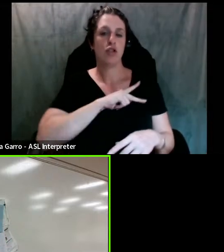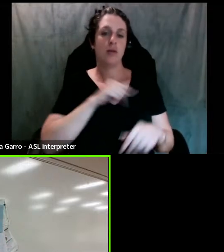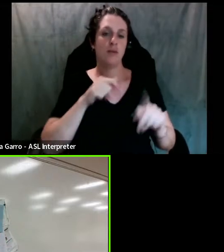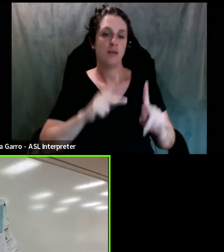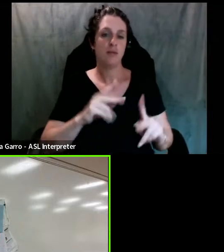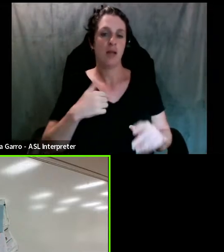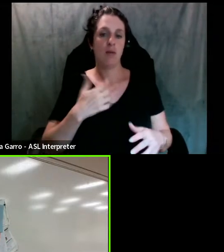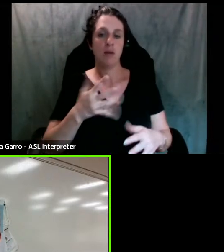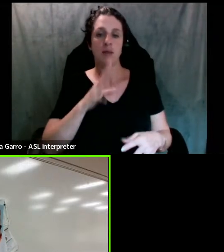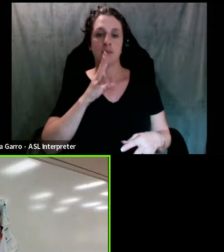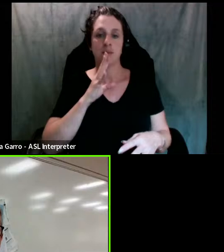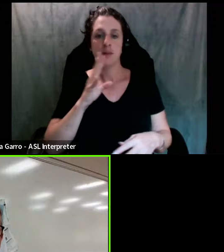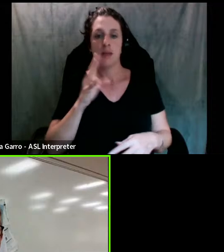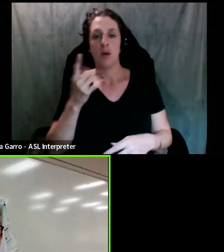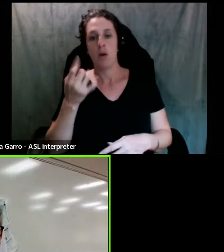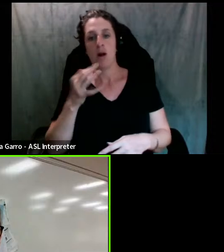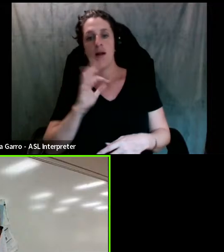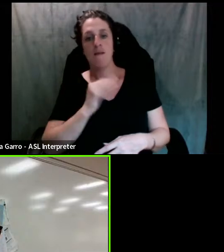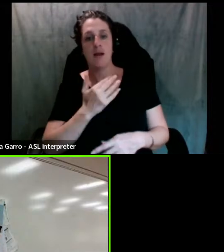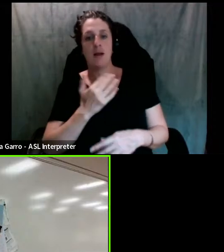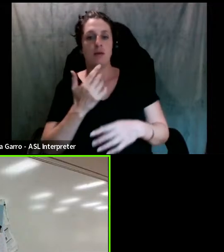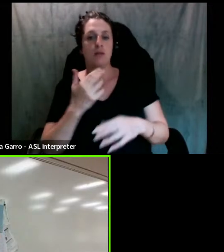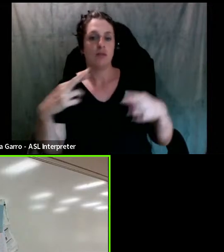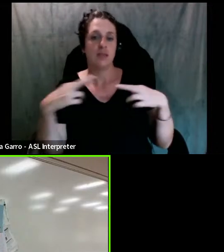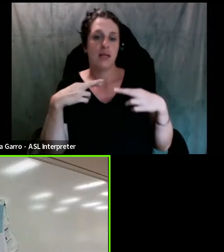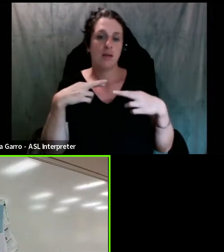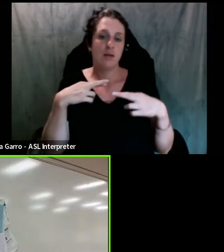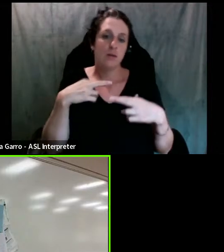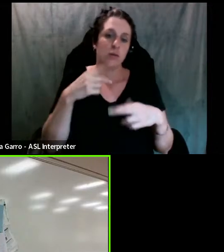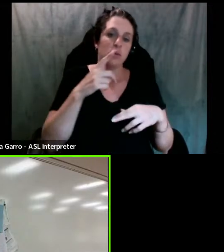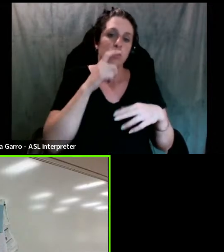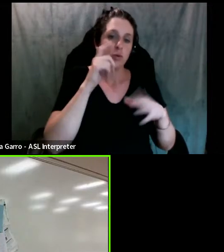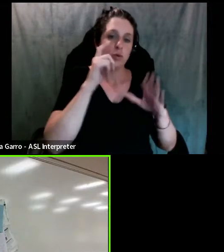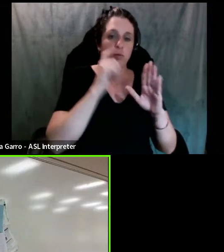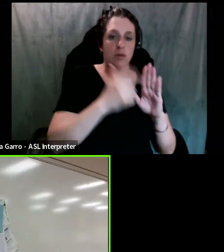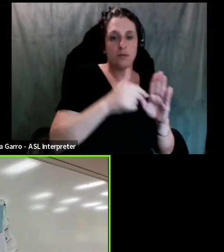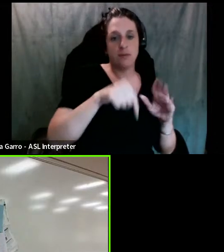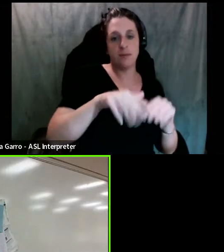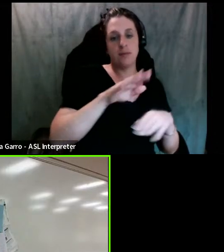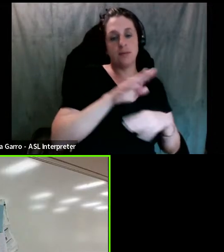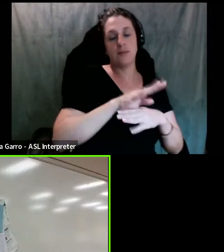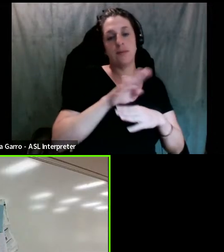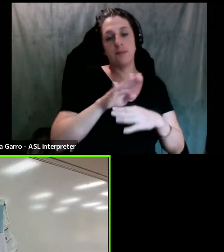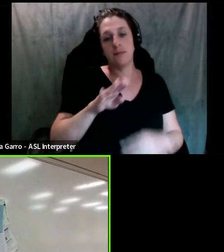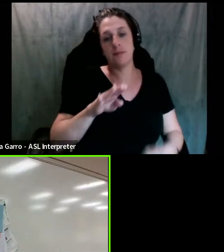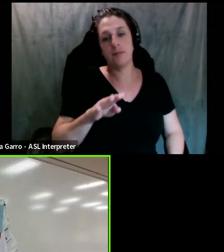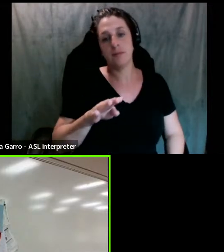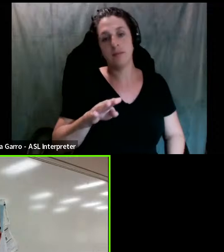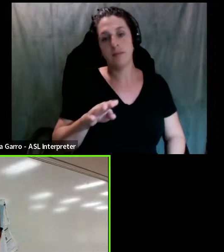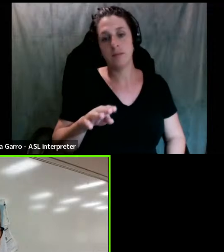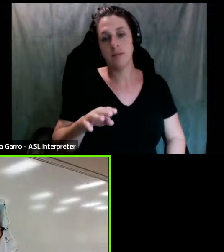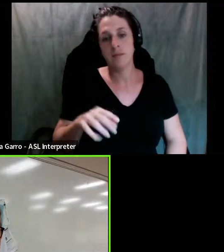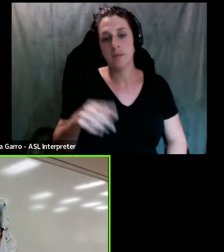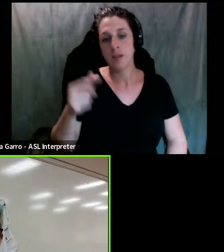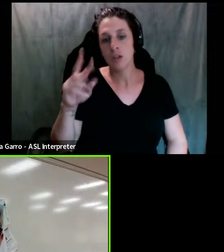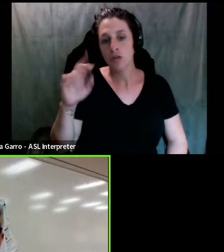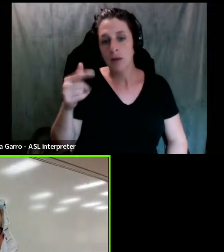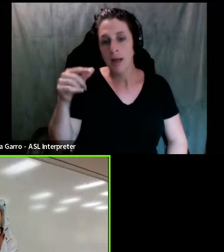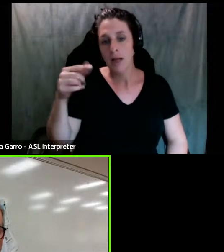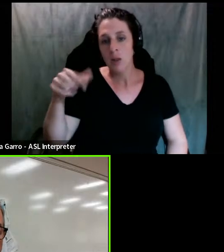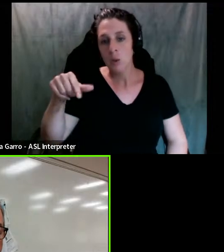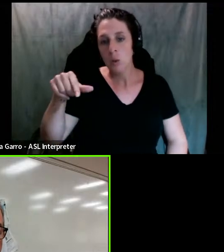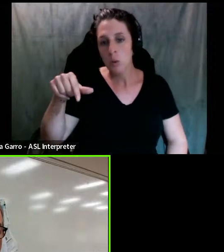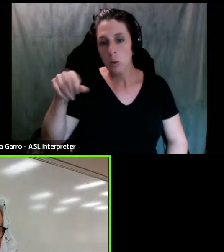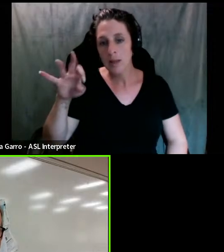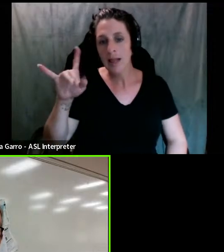to speak about one of our retirees who will be recognized this evening. Greg Quigley has devoted the past